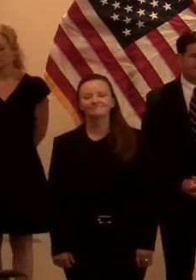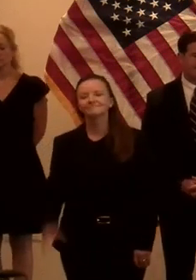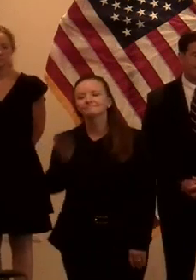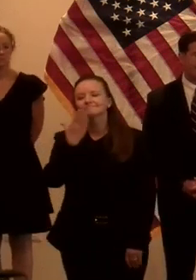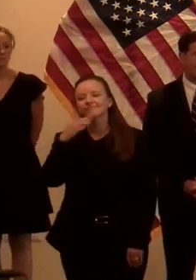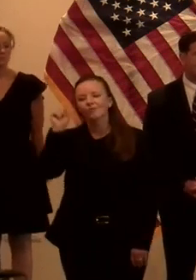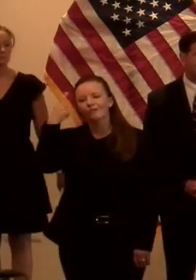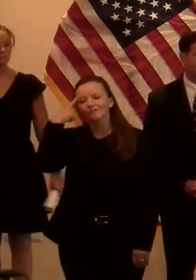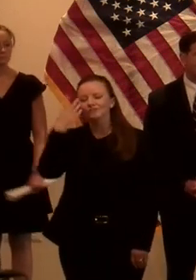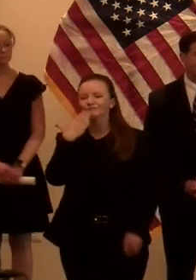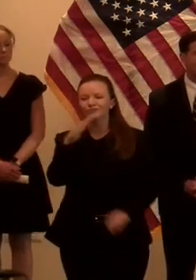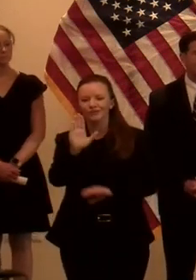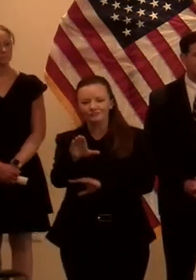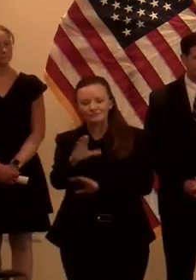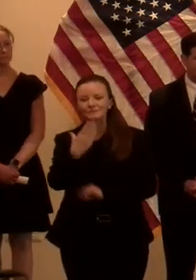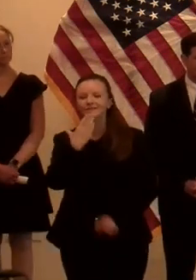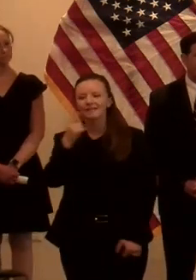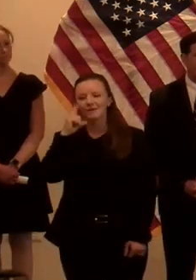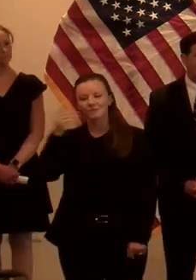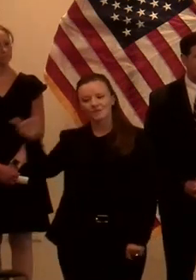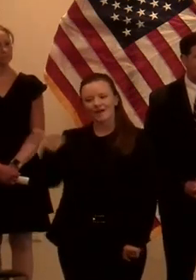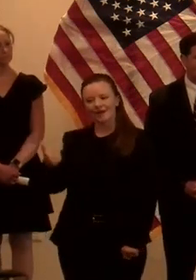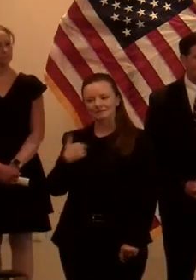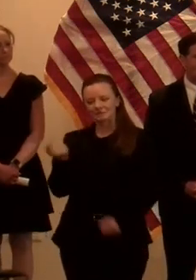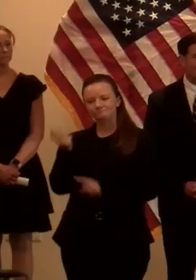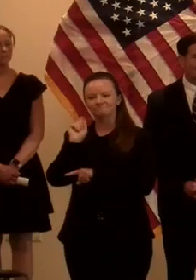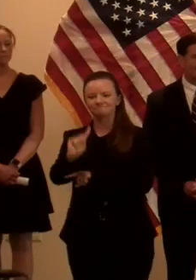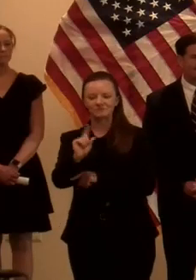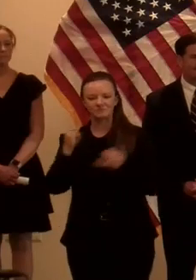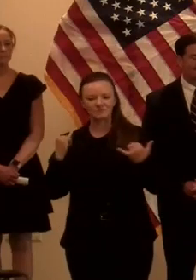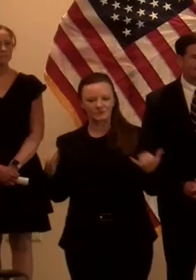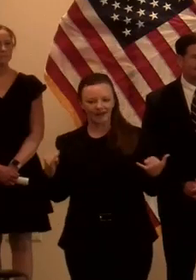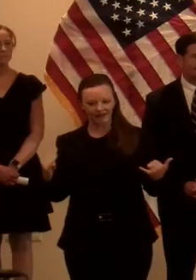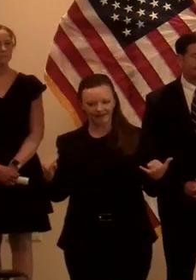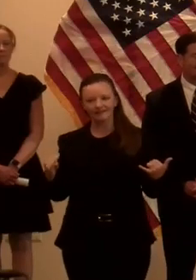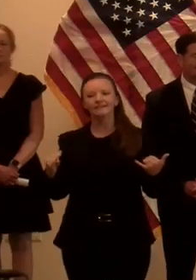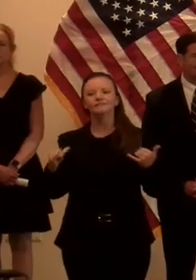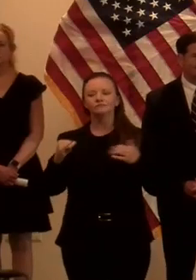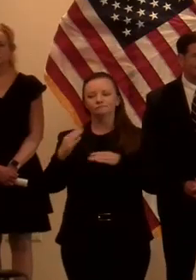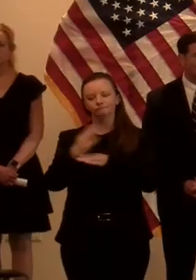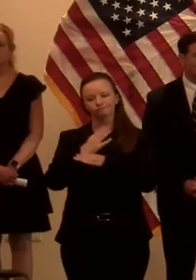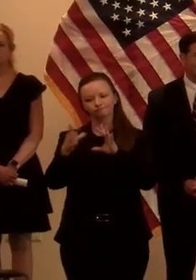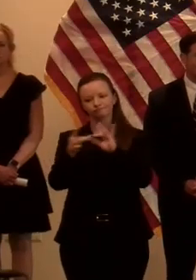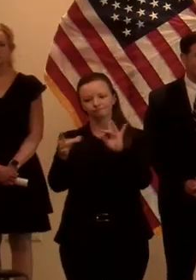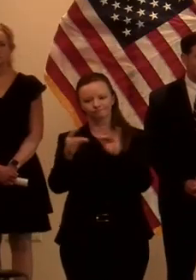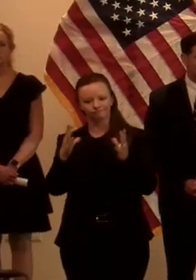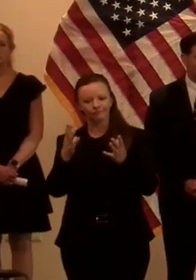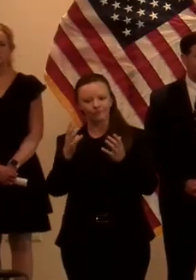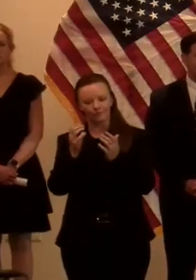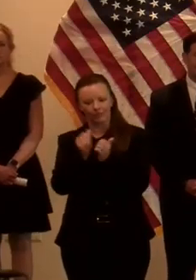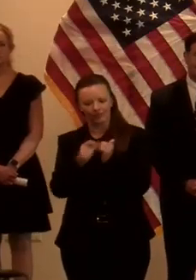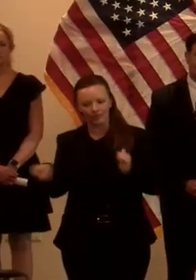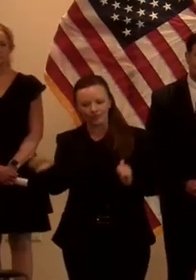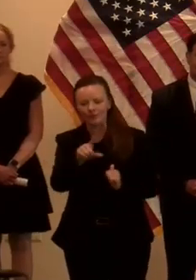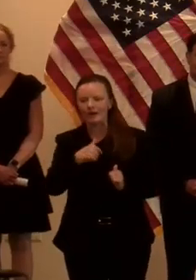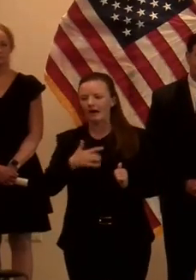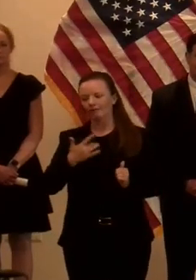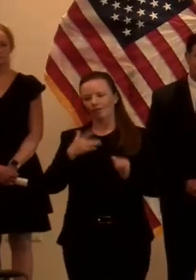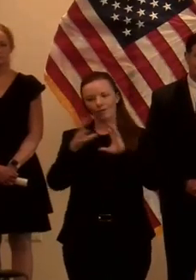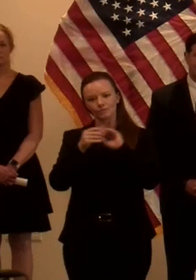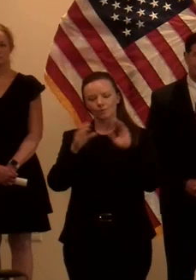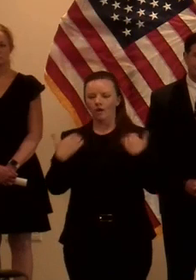Thank you, Governor. Good afternoon. Thank you for inviting me to be here today to share this story, which I think is really